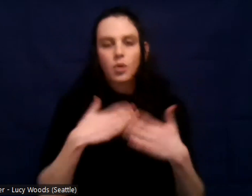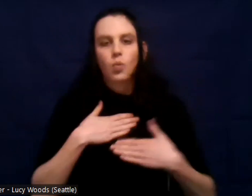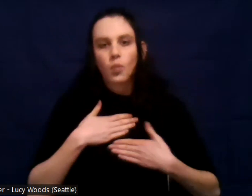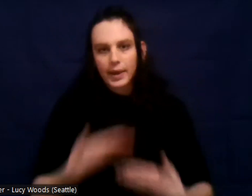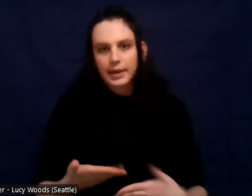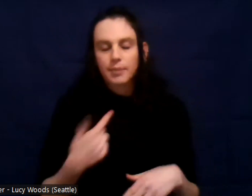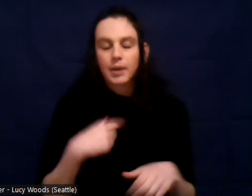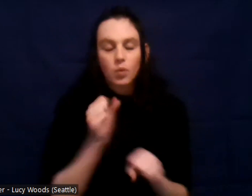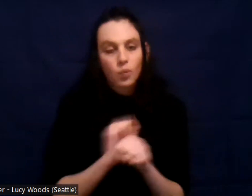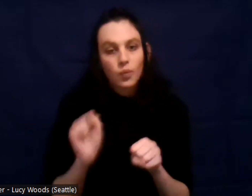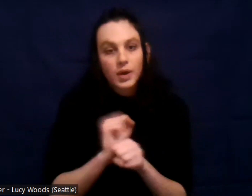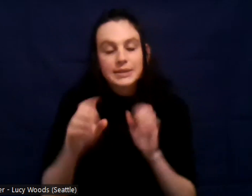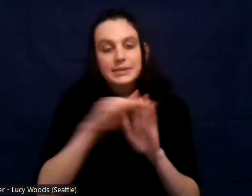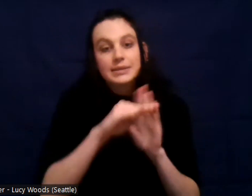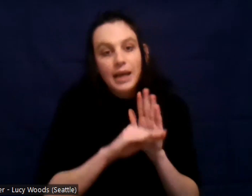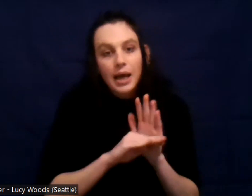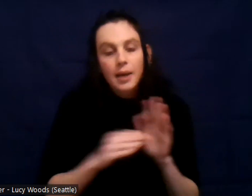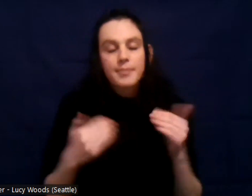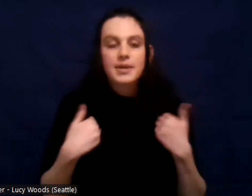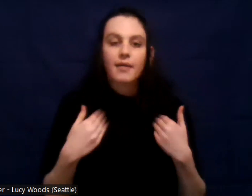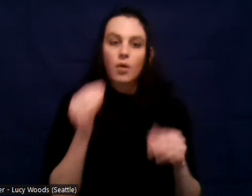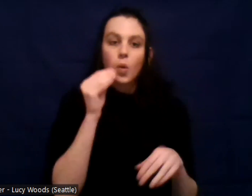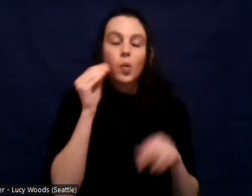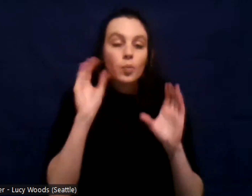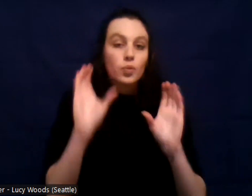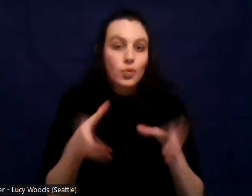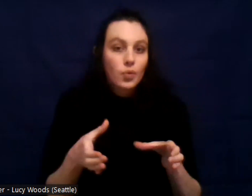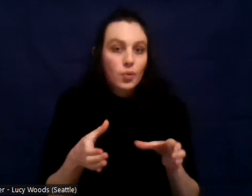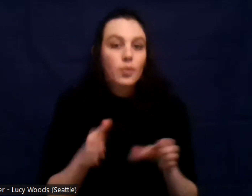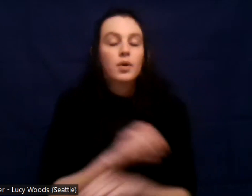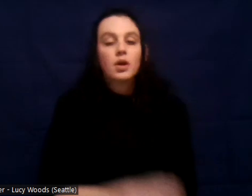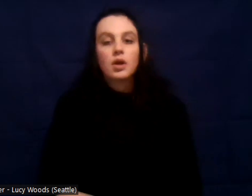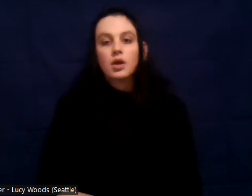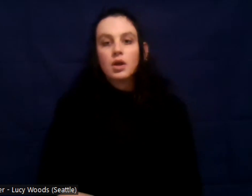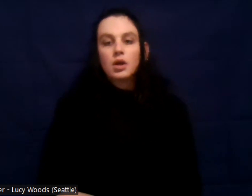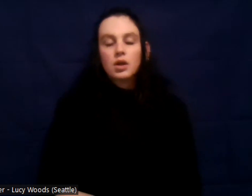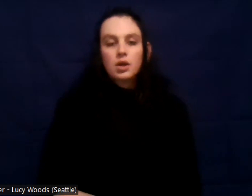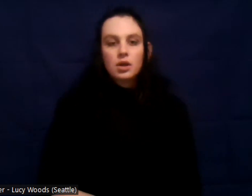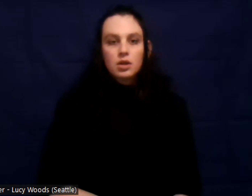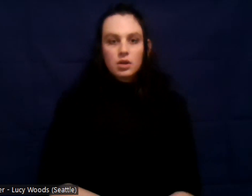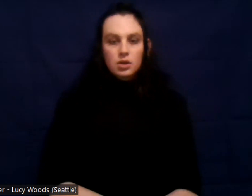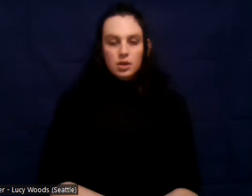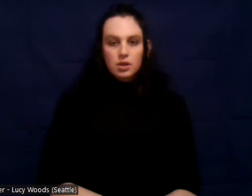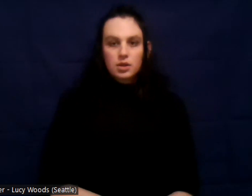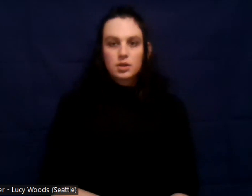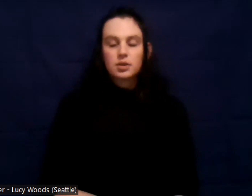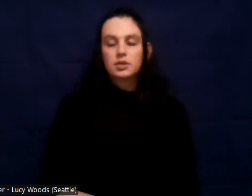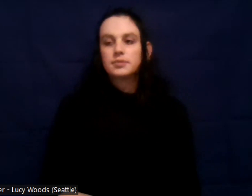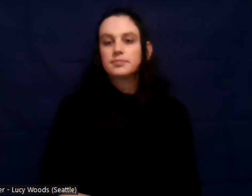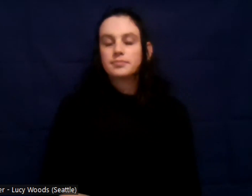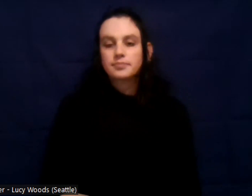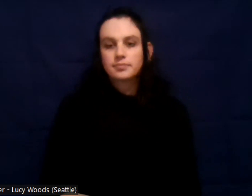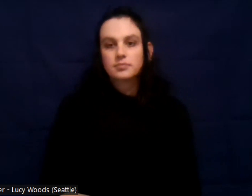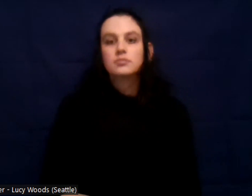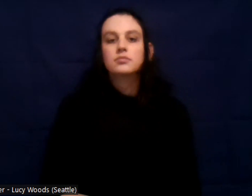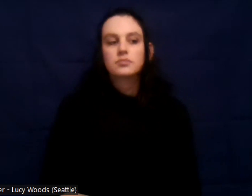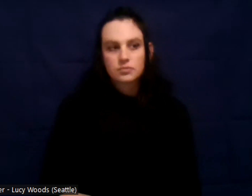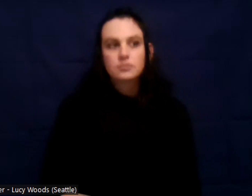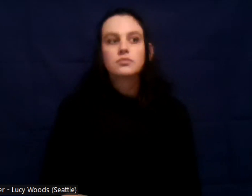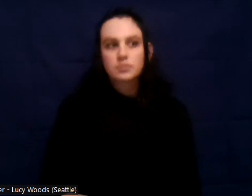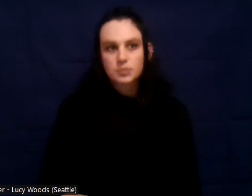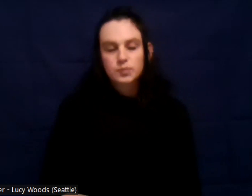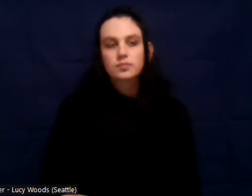group. Um, and so um fast forward,